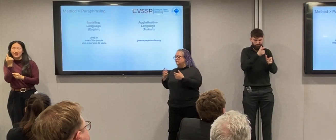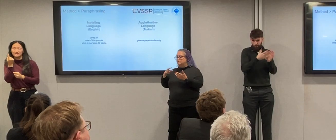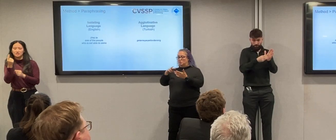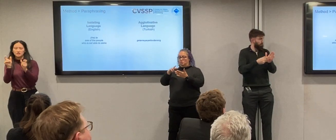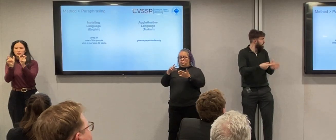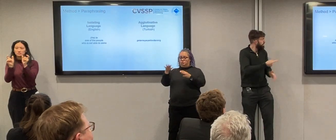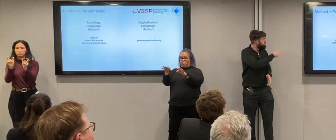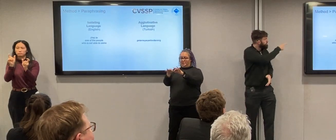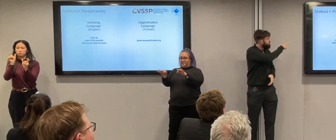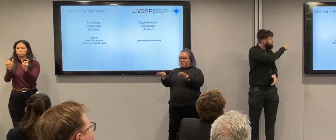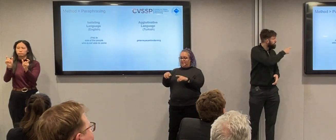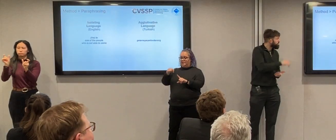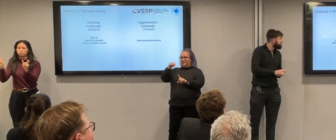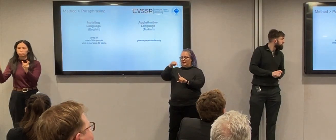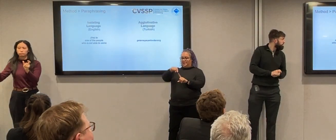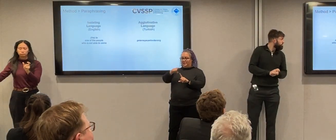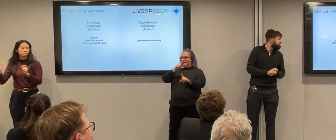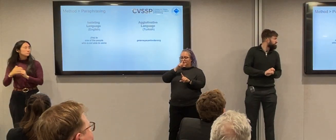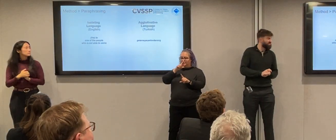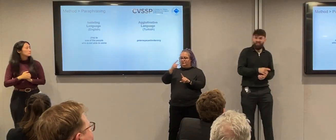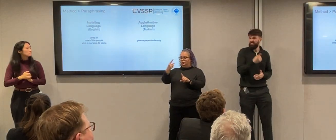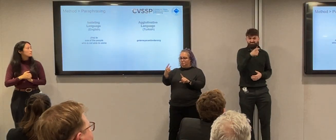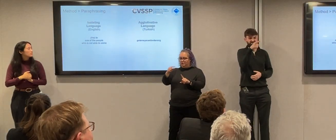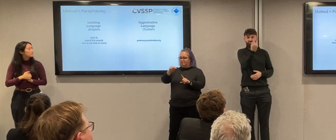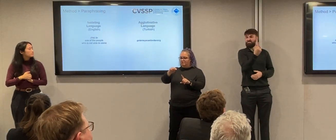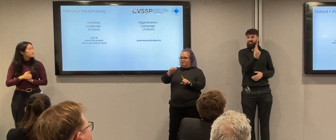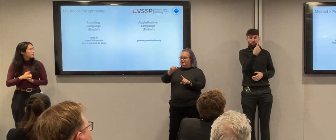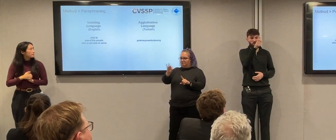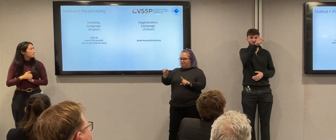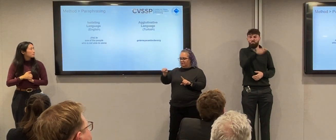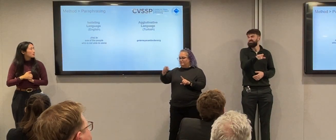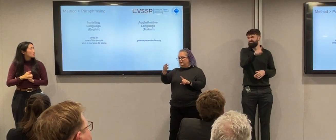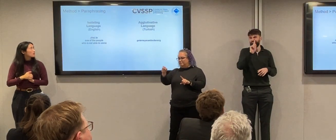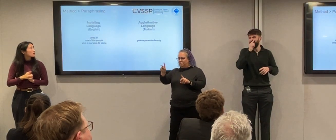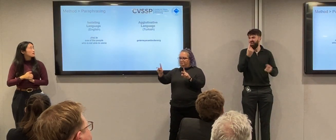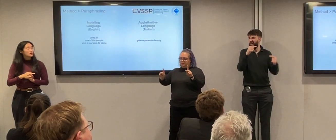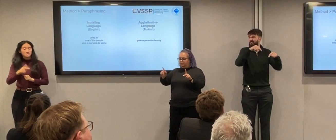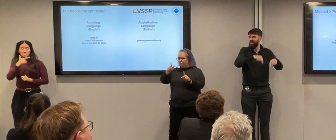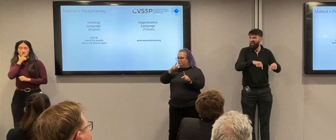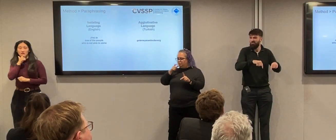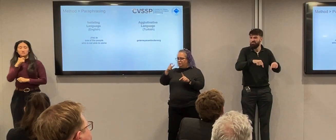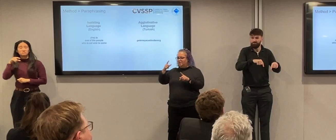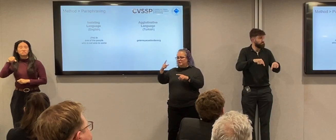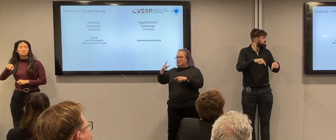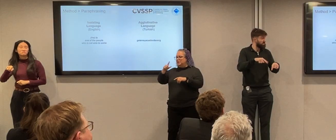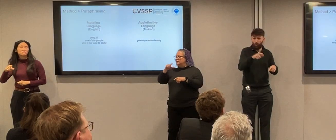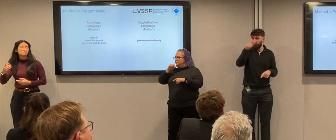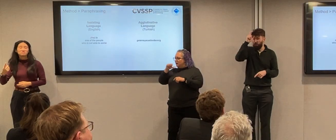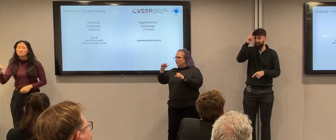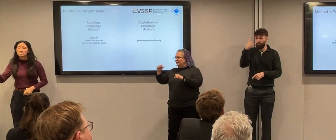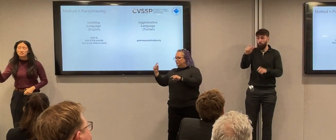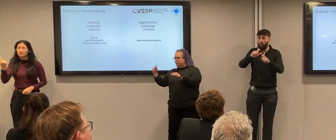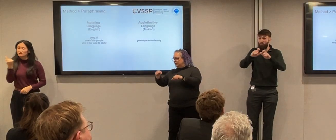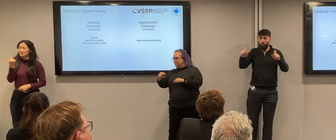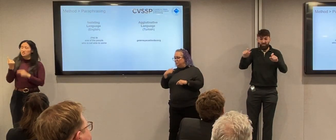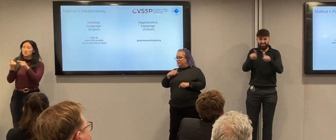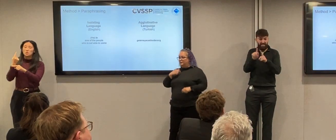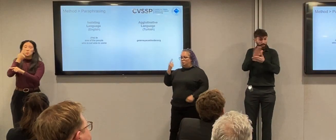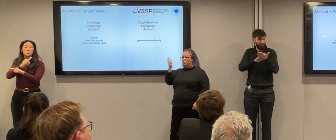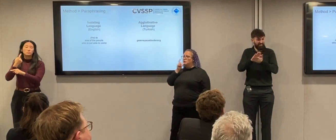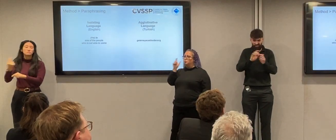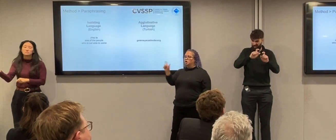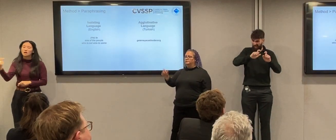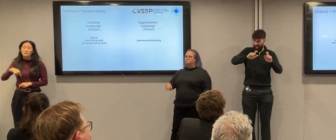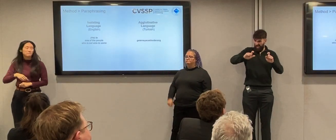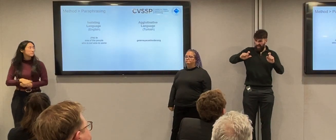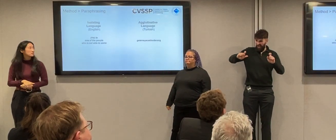like he is one of the people who is not able to come, we have only one word for it, gelemeyeceklerdenmiş.